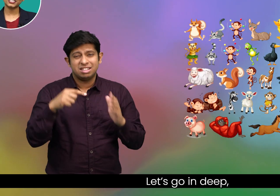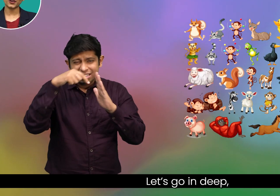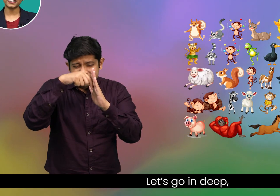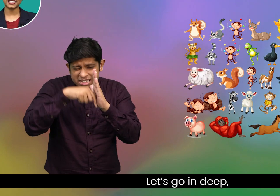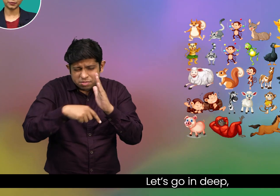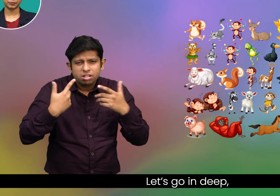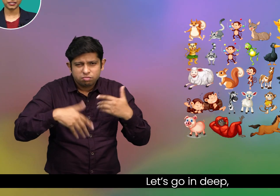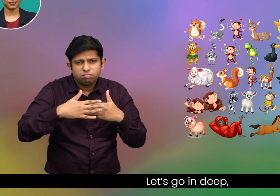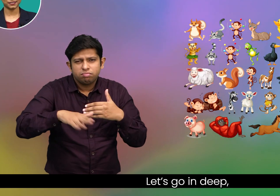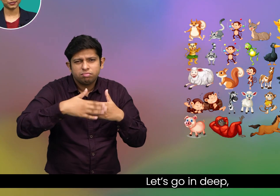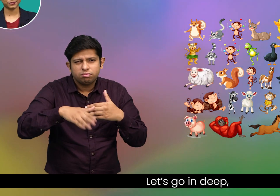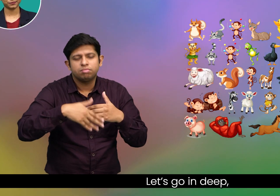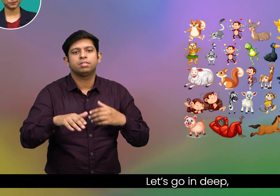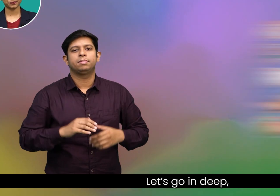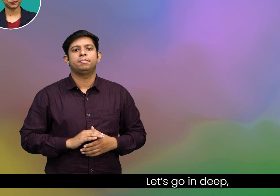Let's go in deep.